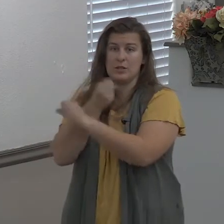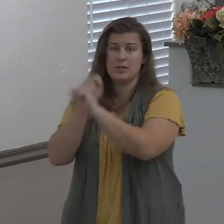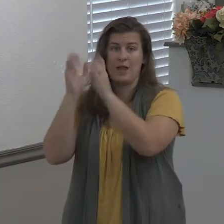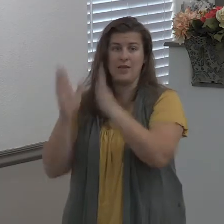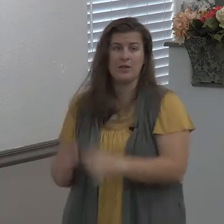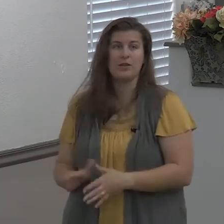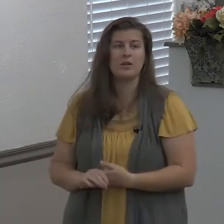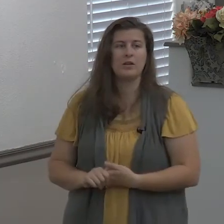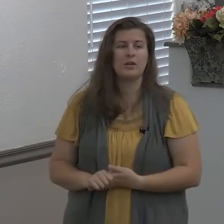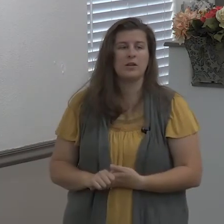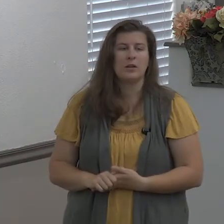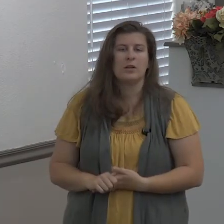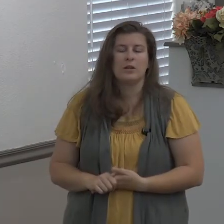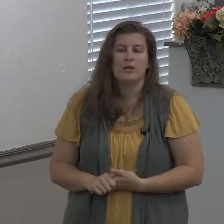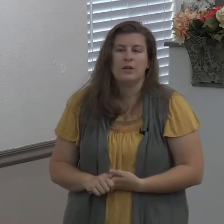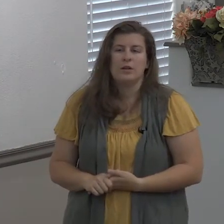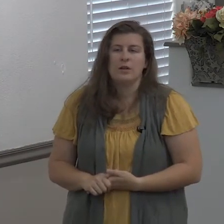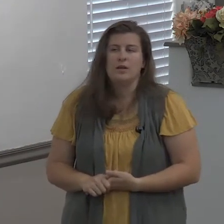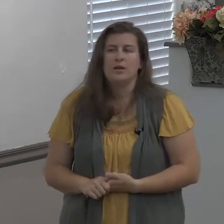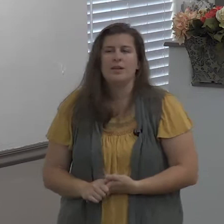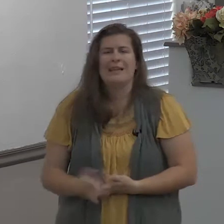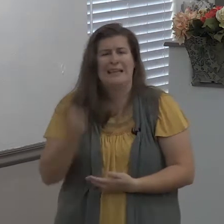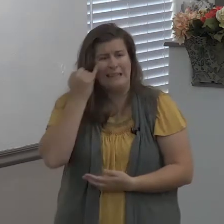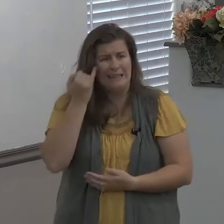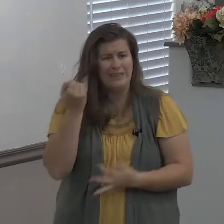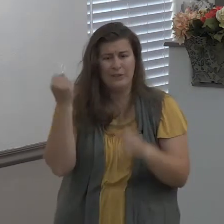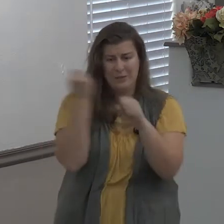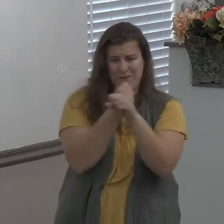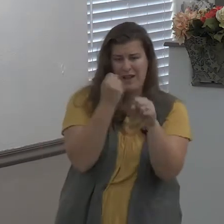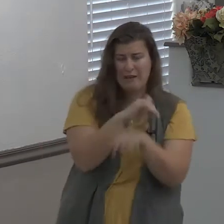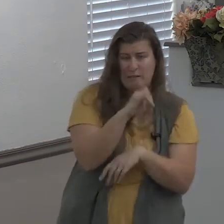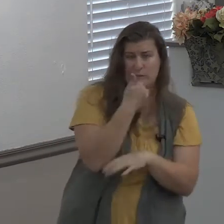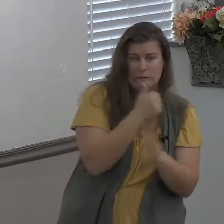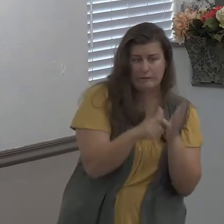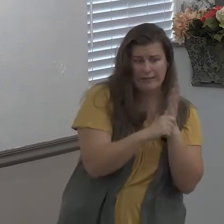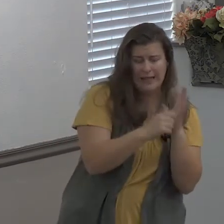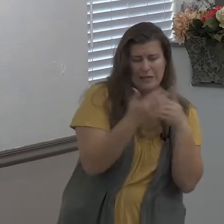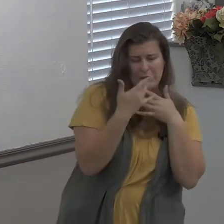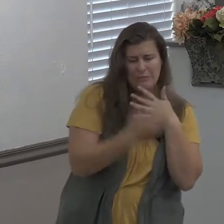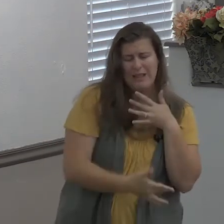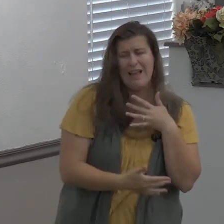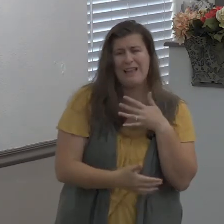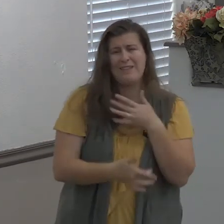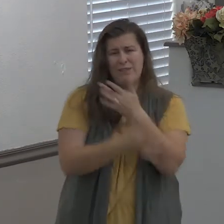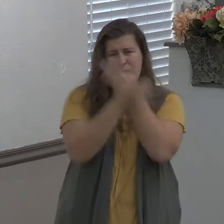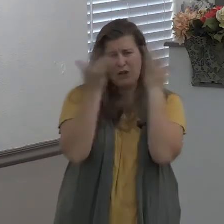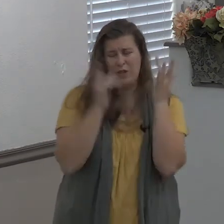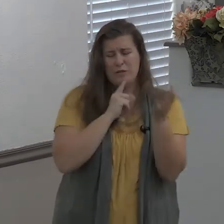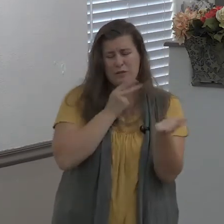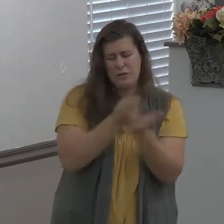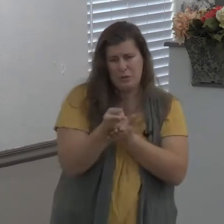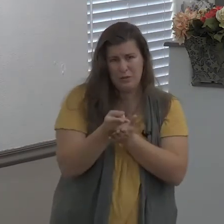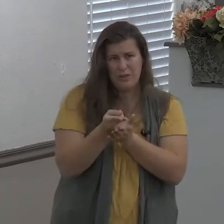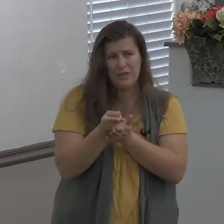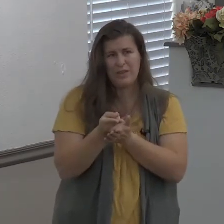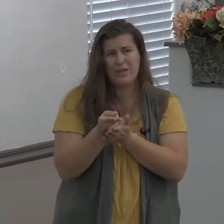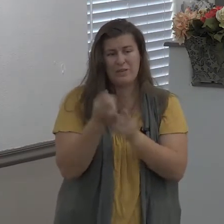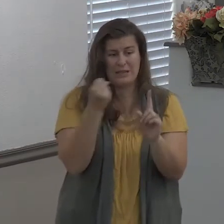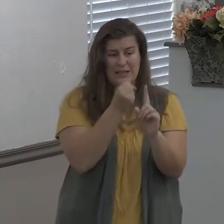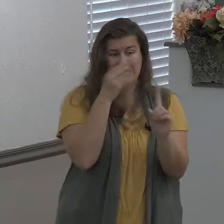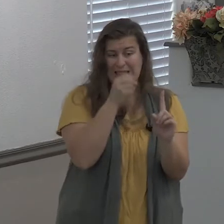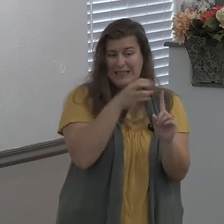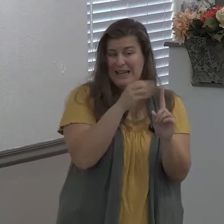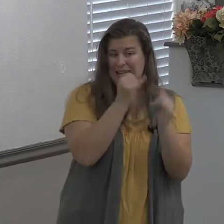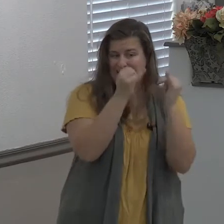And it's as simple as receiving Jesus Christ as your Savior. Tonight, if you've been battling the wrong fight, and you've gotten your eyes off